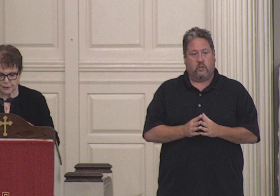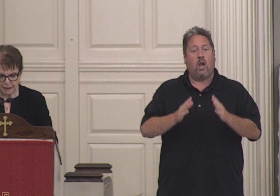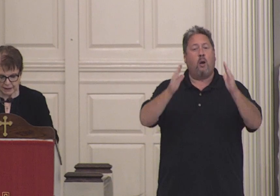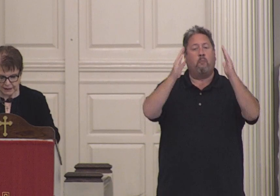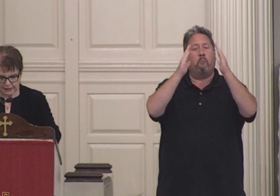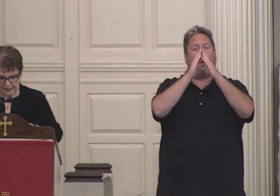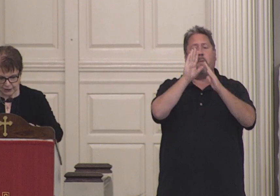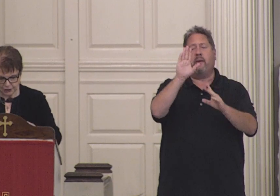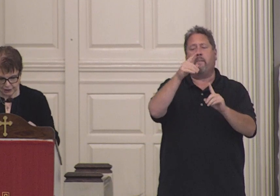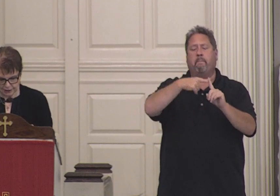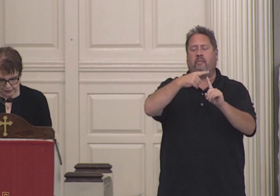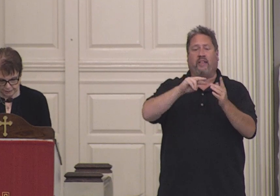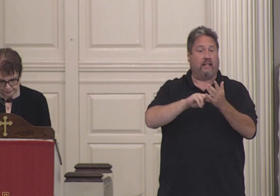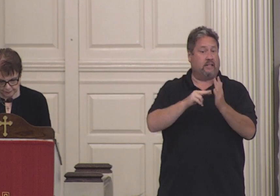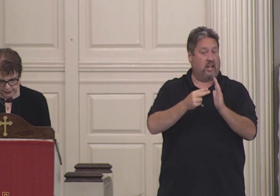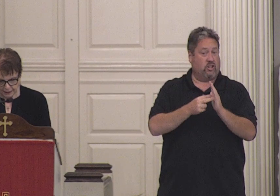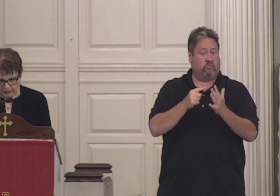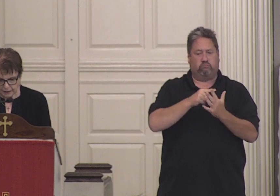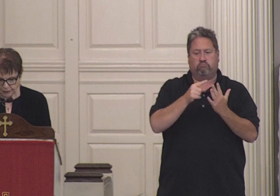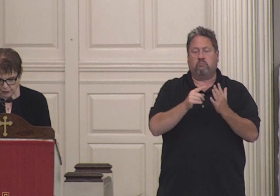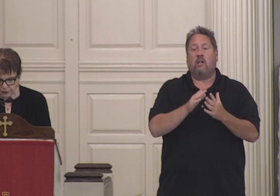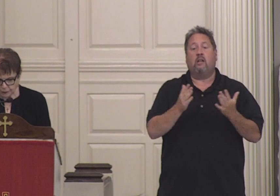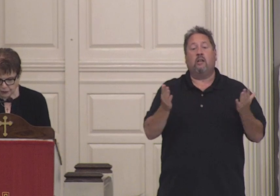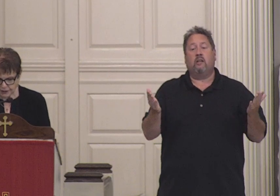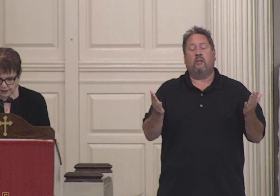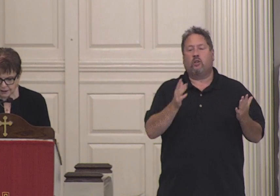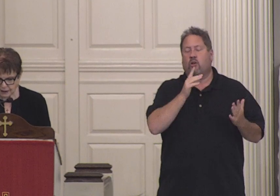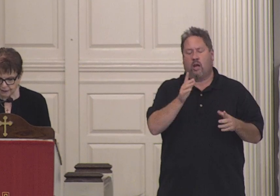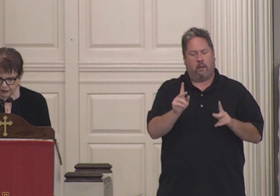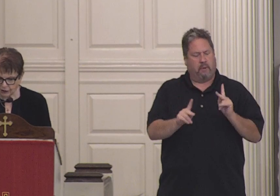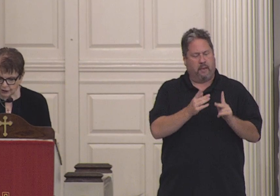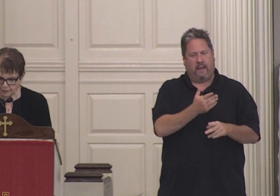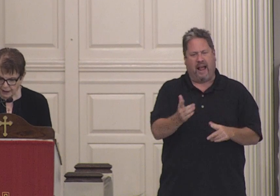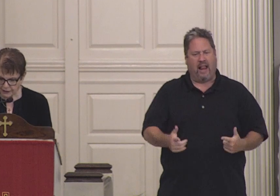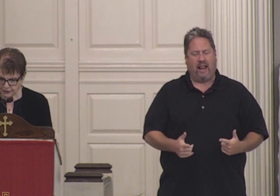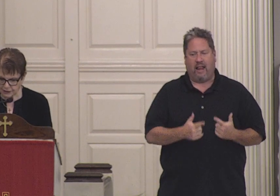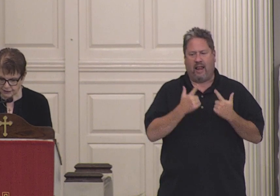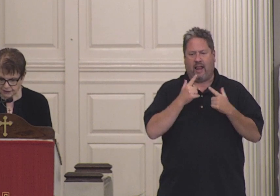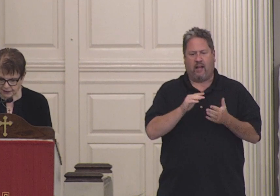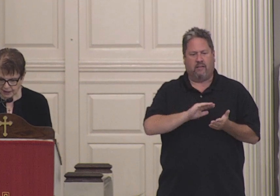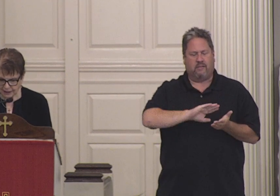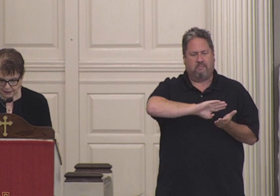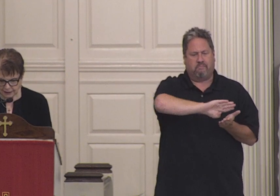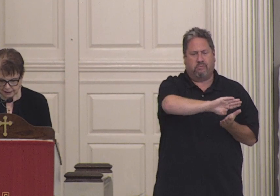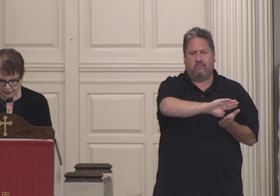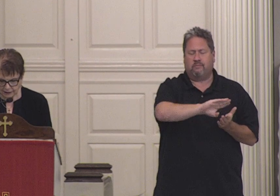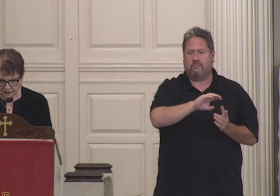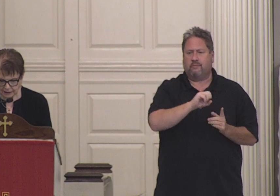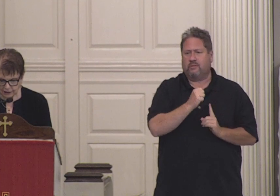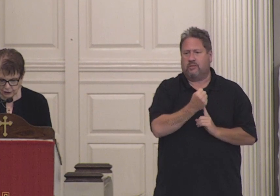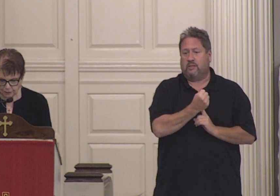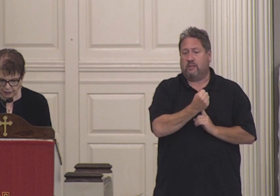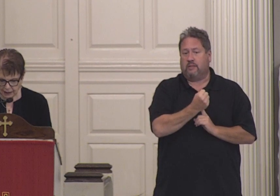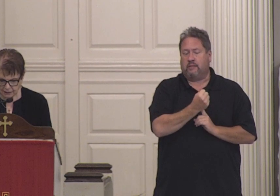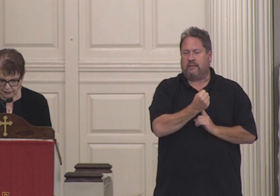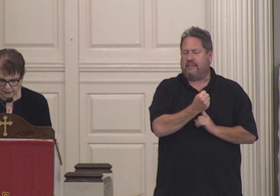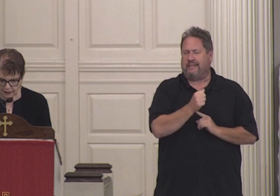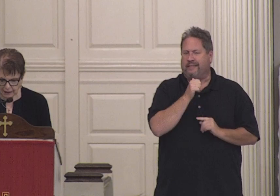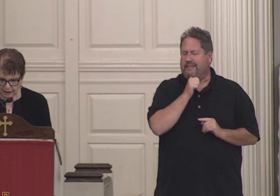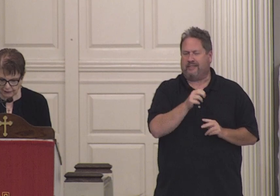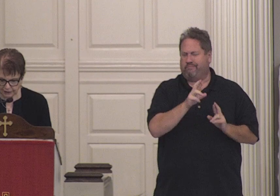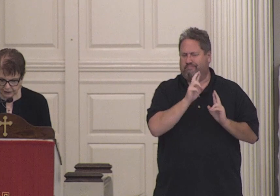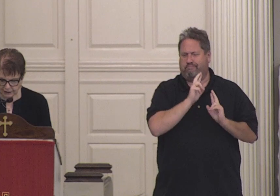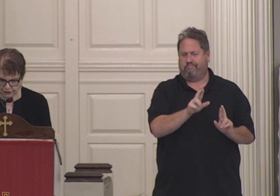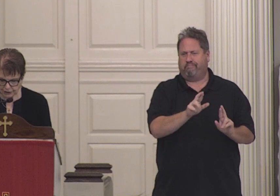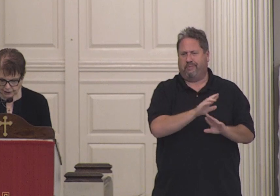The Pope's monthly intentions, that those persons living on the margins of society in inhumane